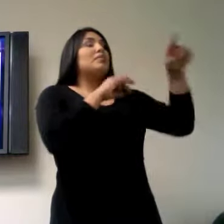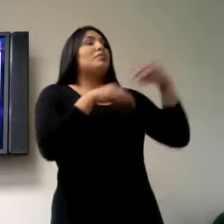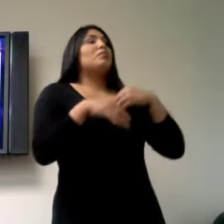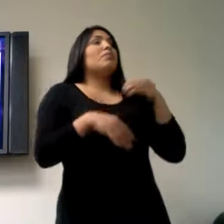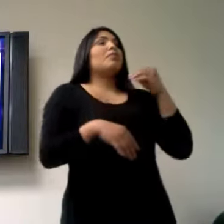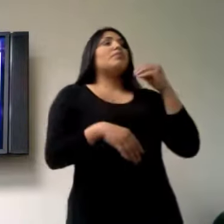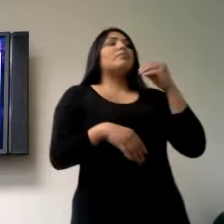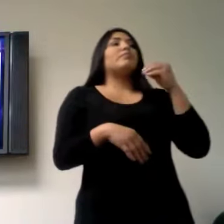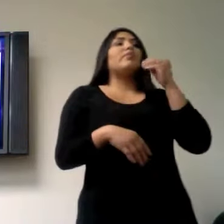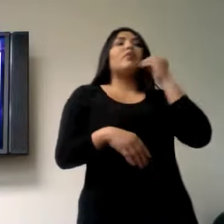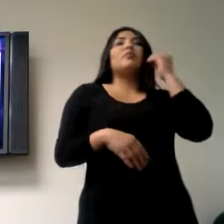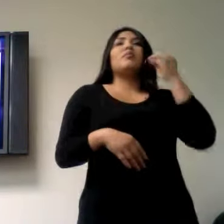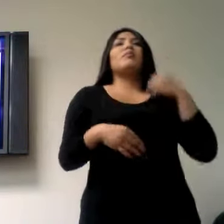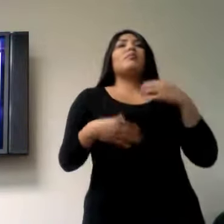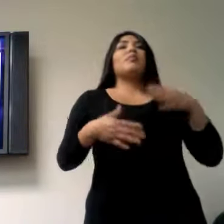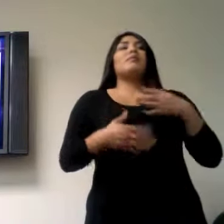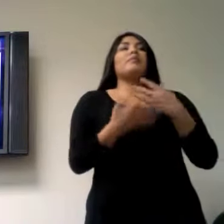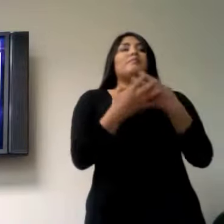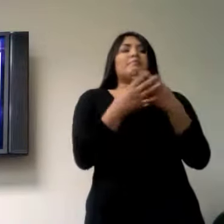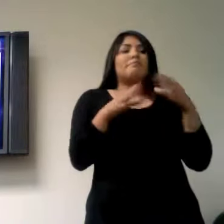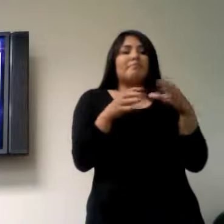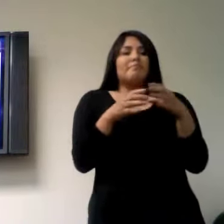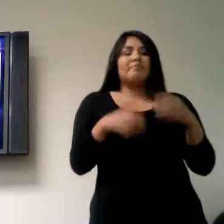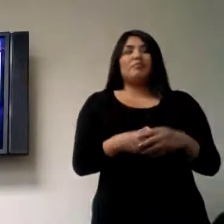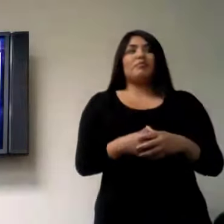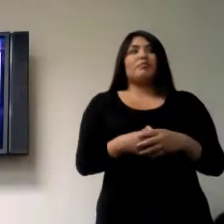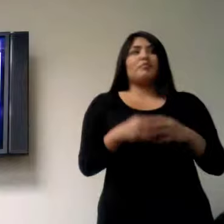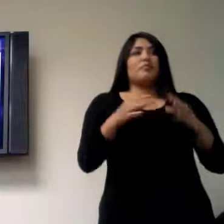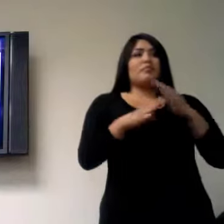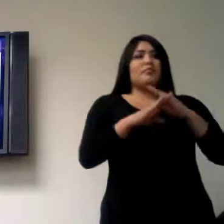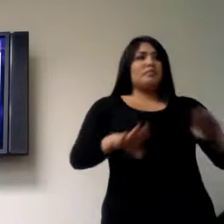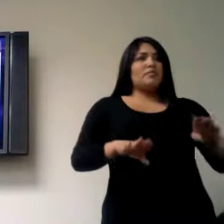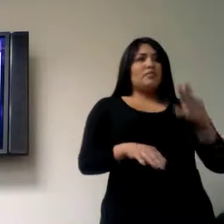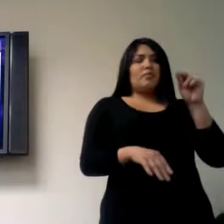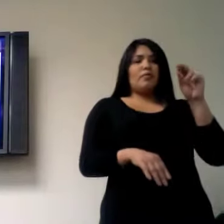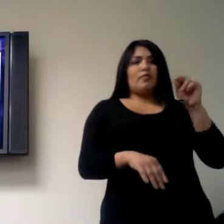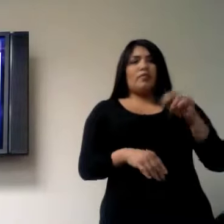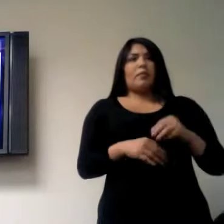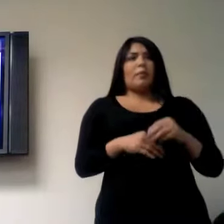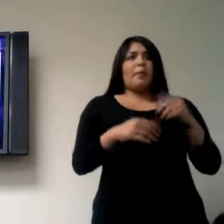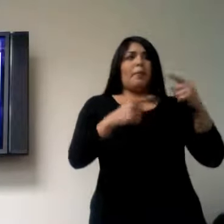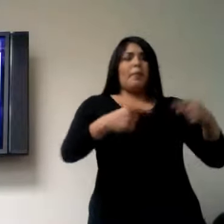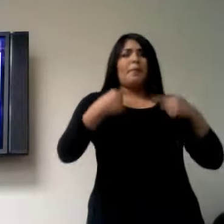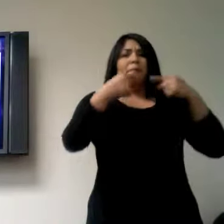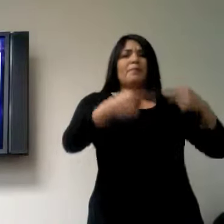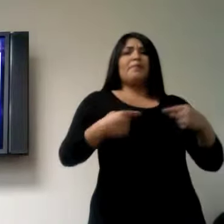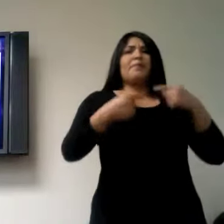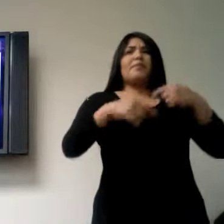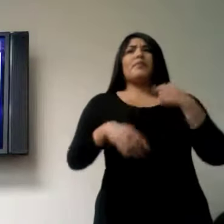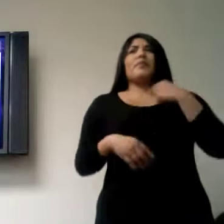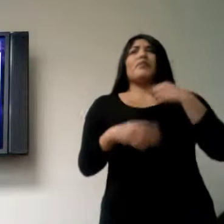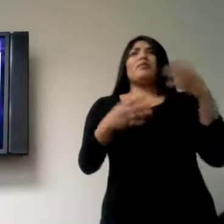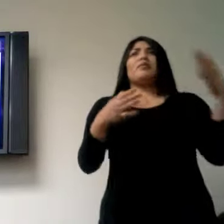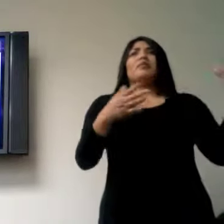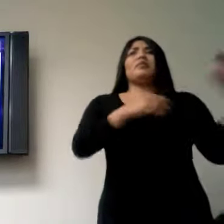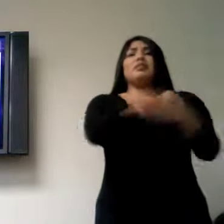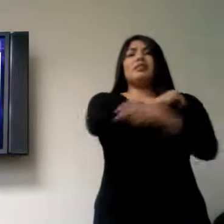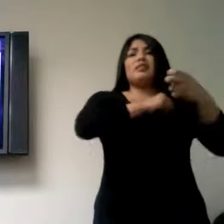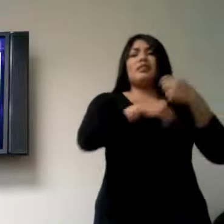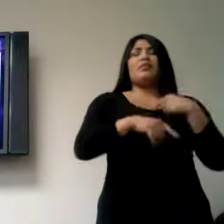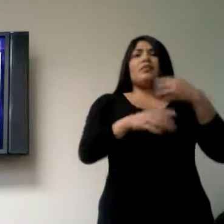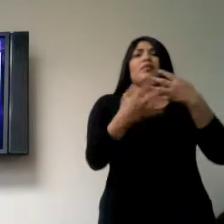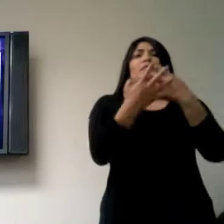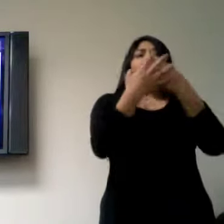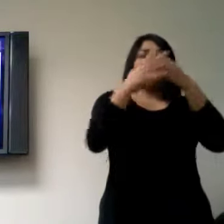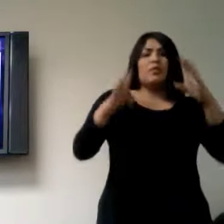confinement, all was not peaceful, and lapses in discipline were common. One punishment for stealing from a fellow prisoner